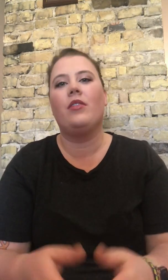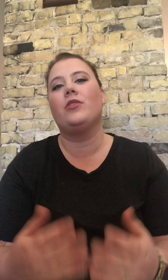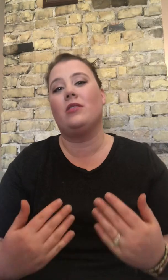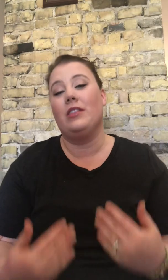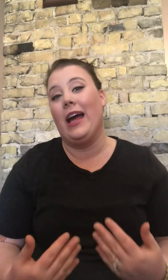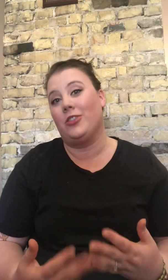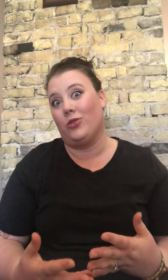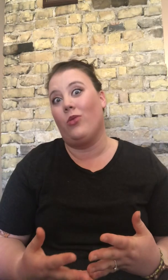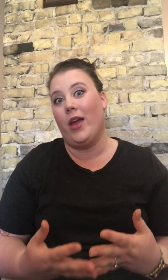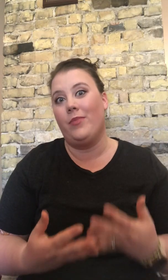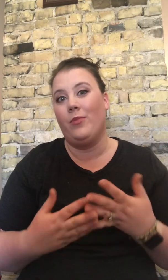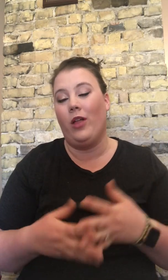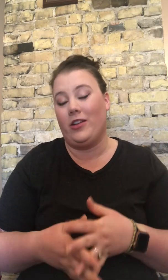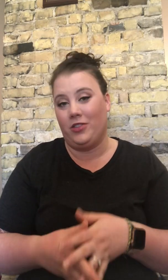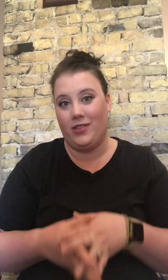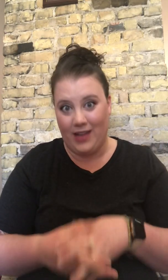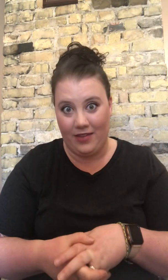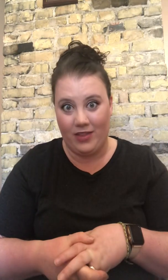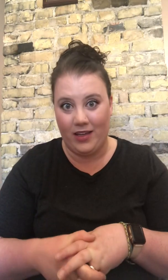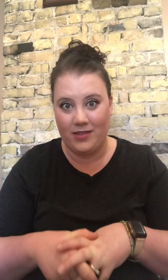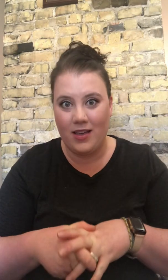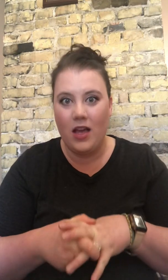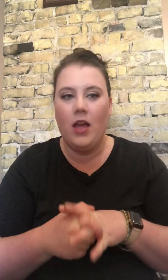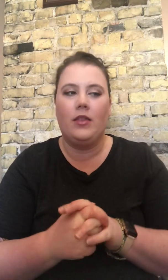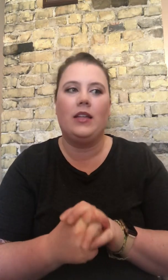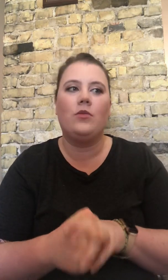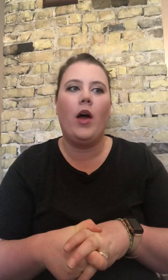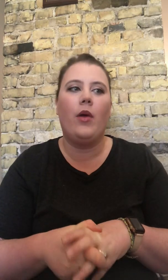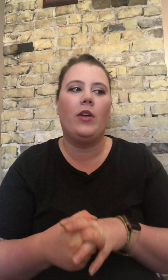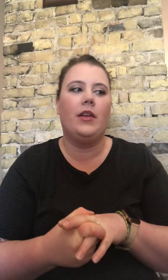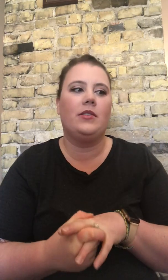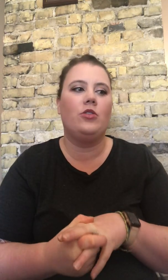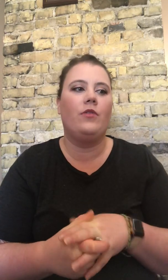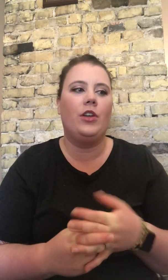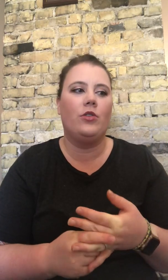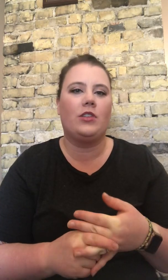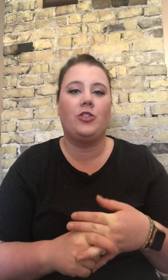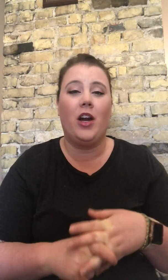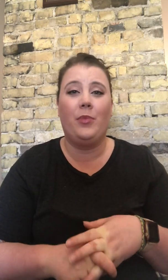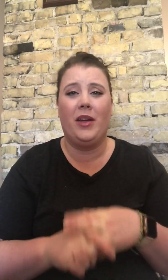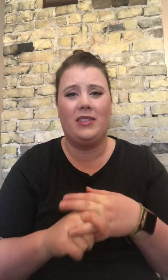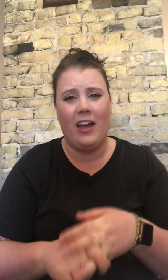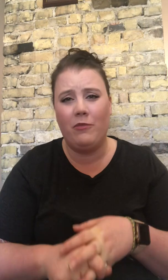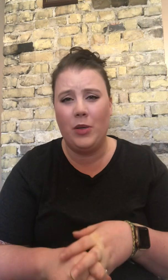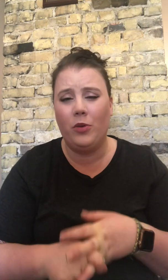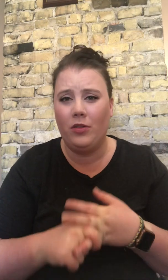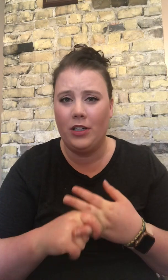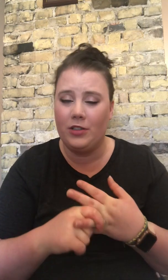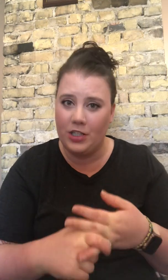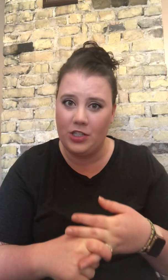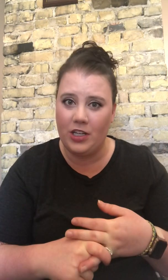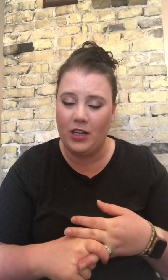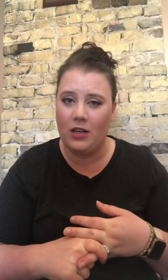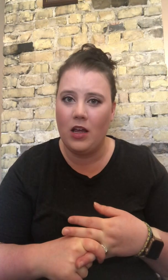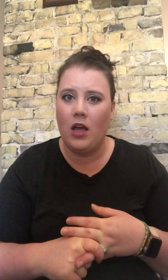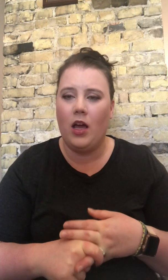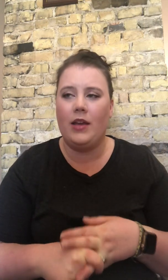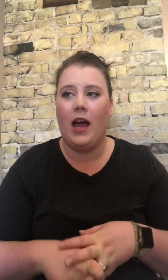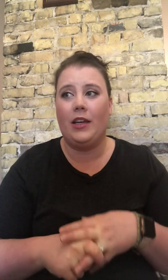there's the natural way people actually sign things. That's why when I send you videos, I try to pick deaf people that are teaching it and not